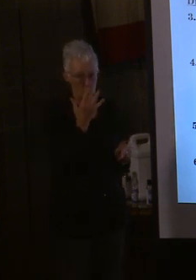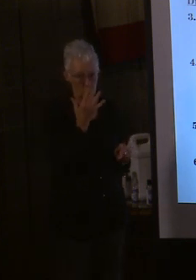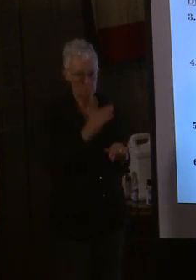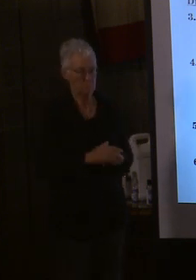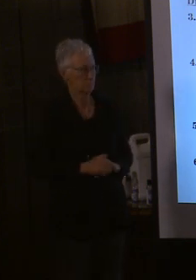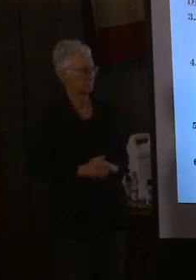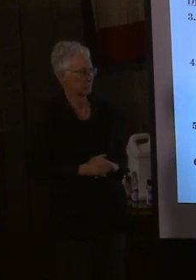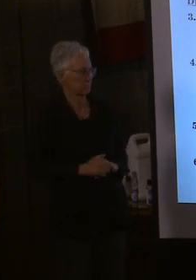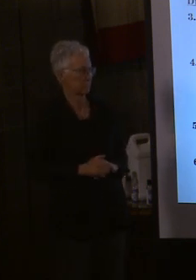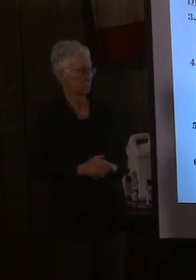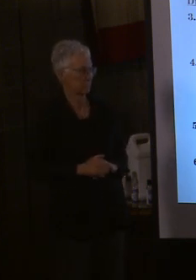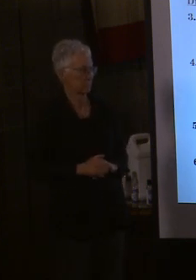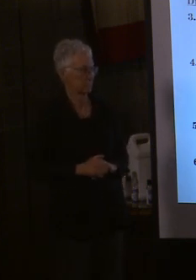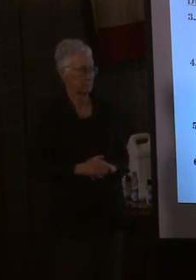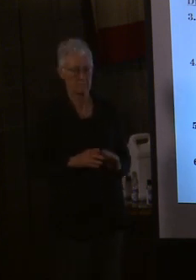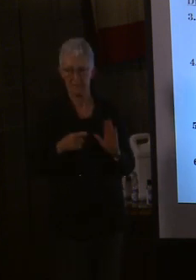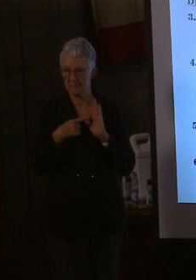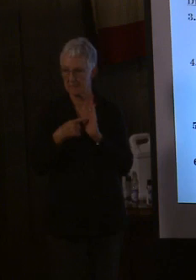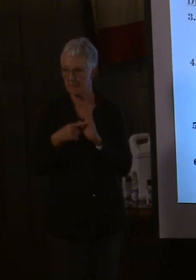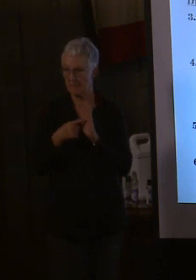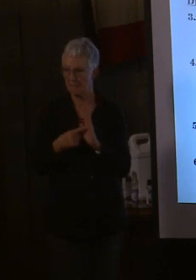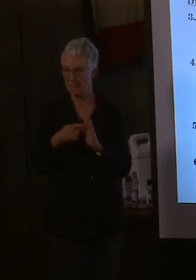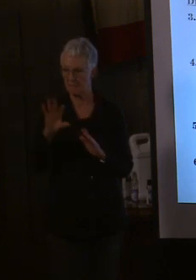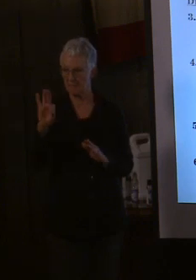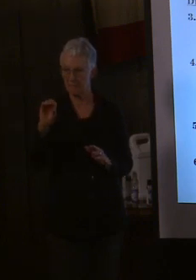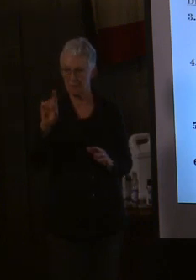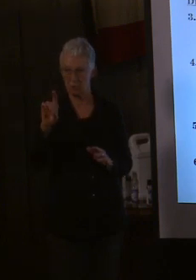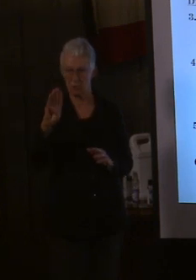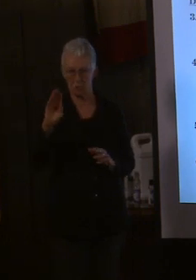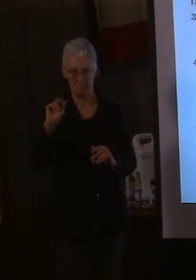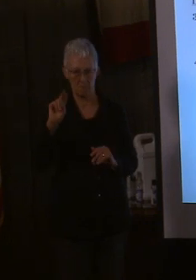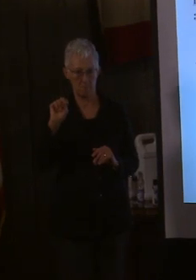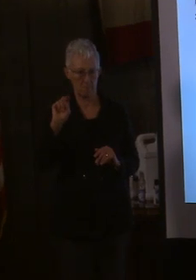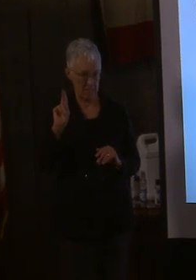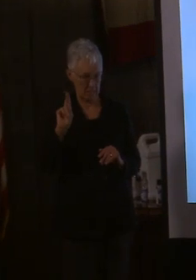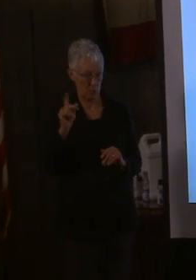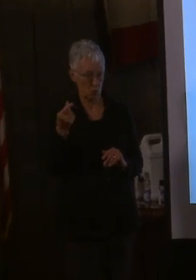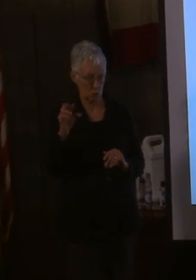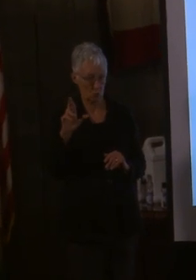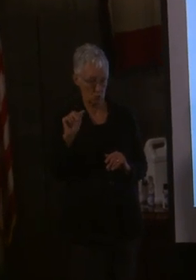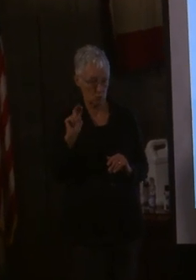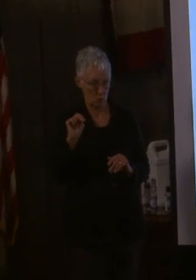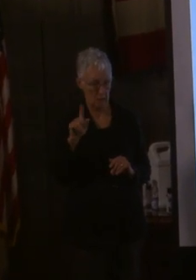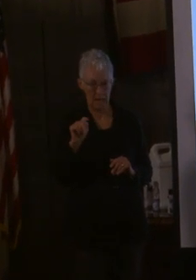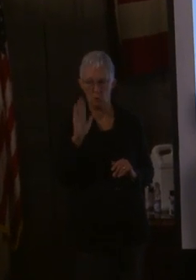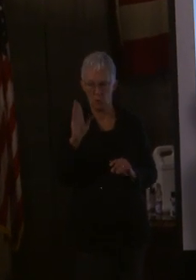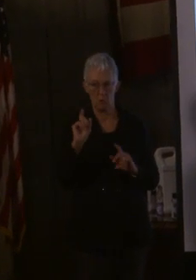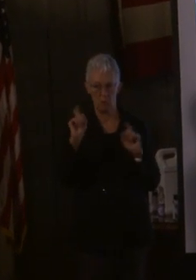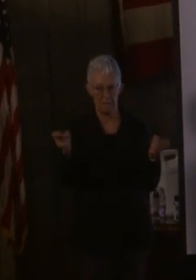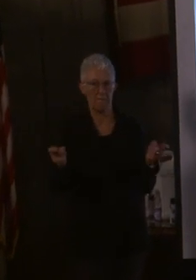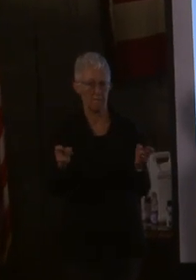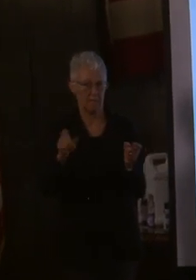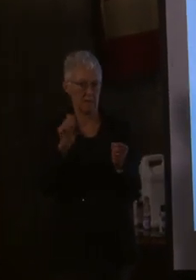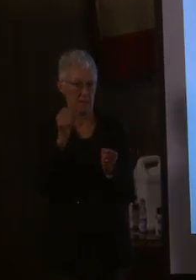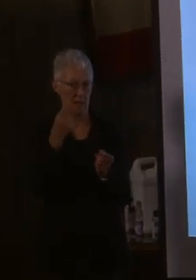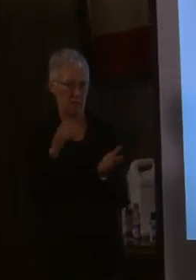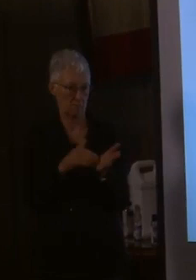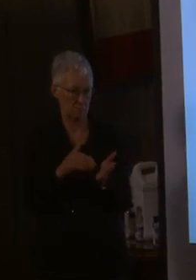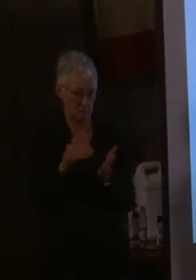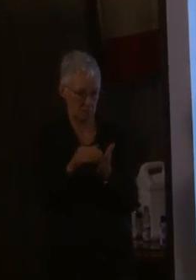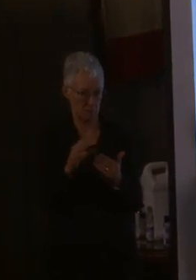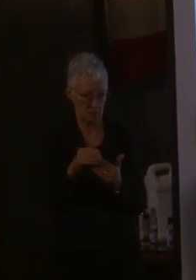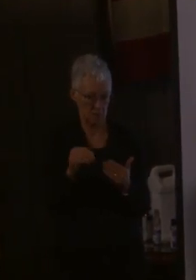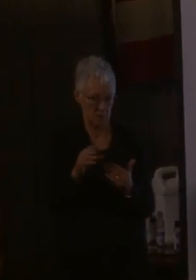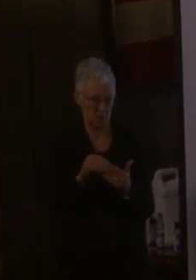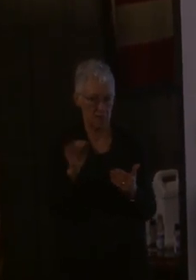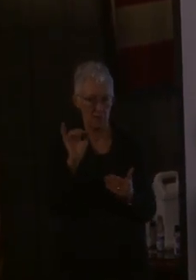For example, food bank stabilization grants will receive $11 million from us, funds for the Food